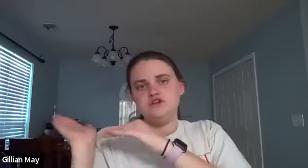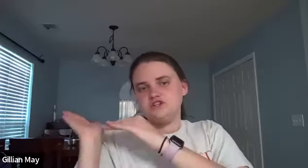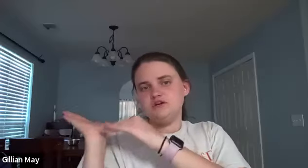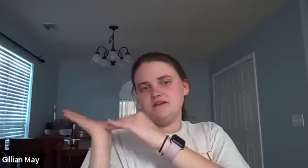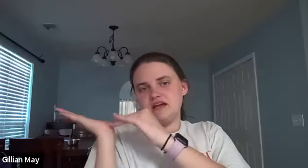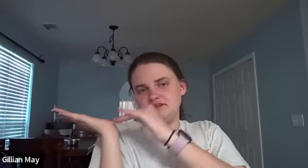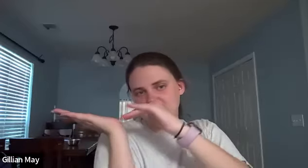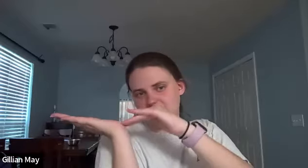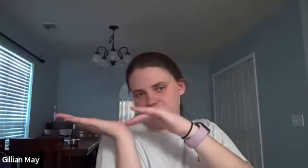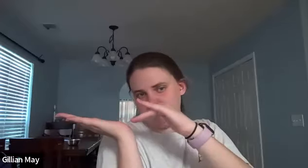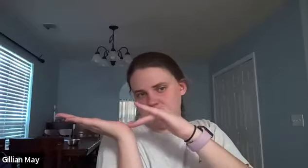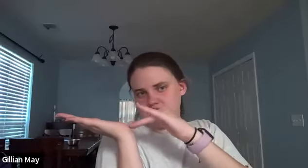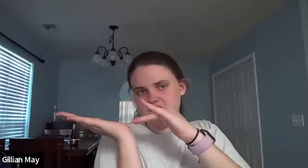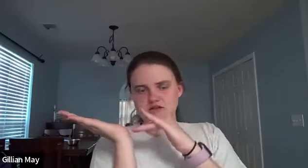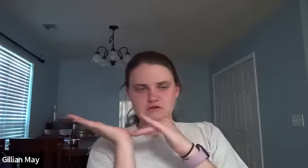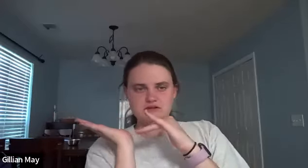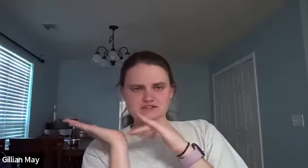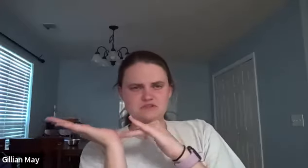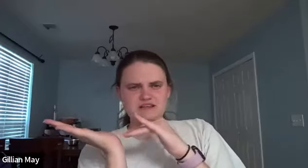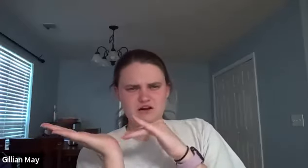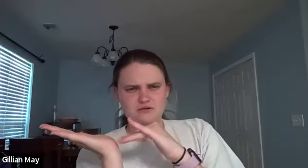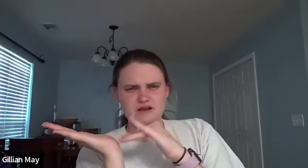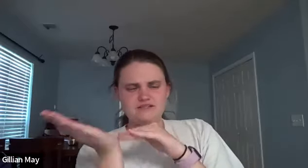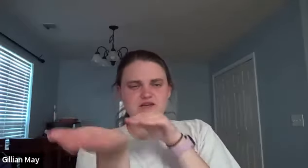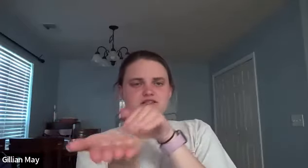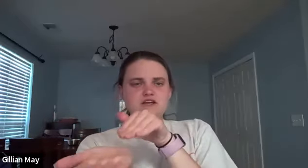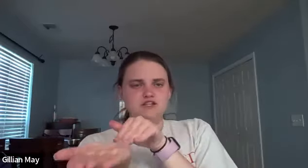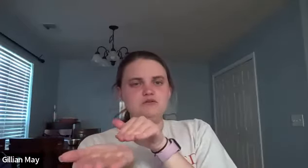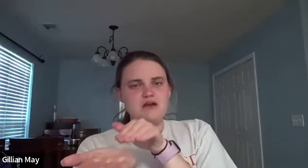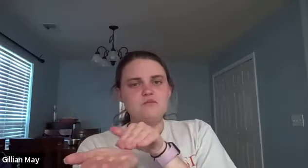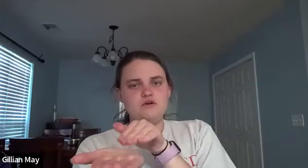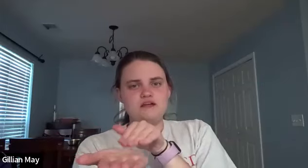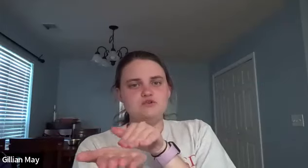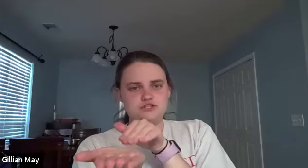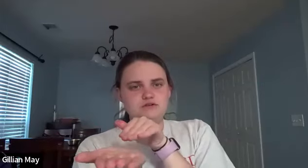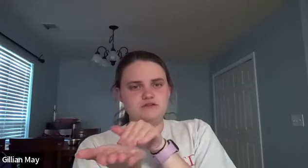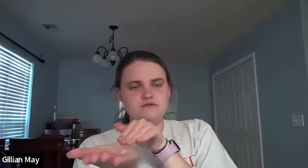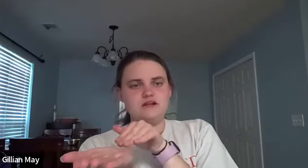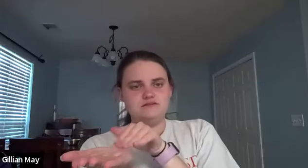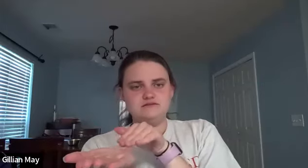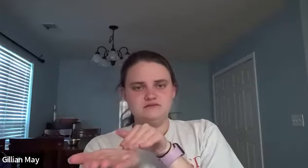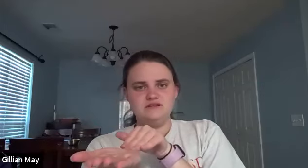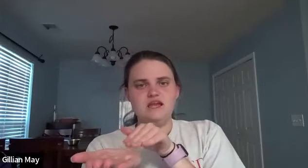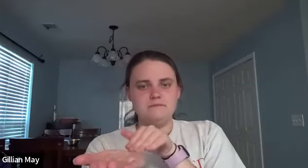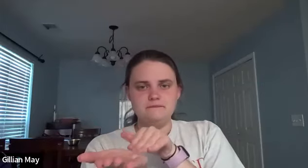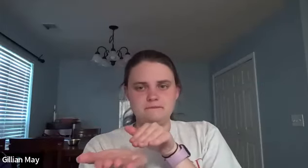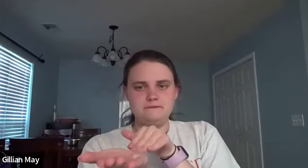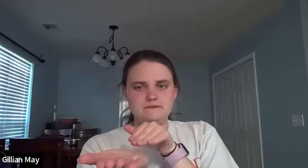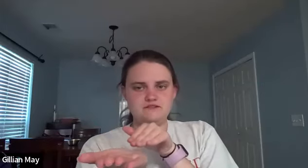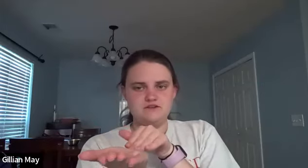So you don't have to have it like as like it's almost like kind of awkward having it sideways. You would have it more like towards you in the front. Yeah,